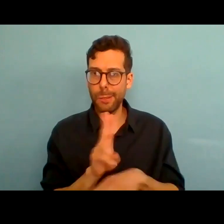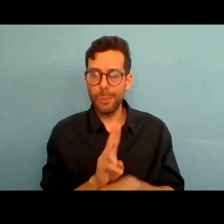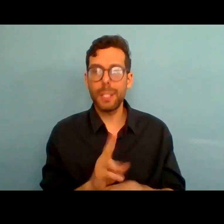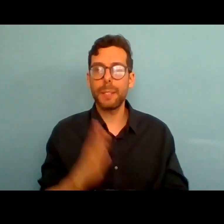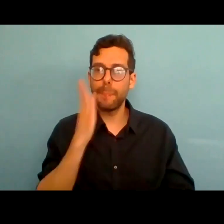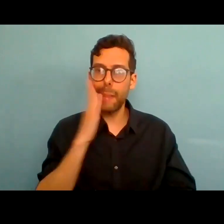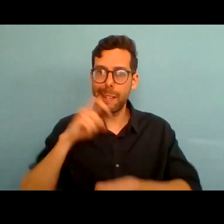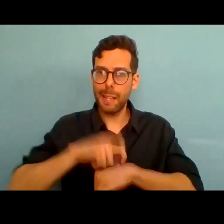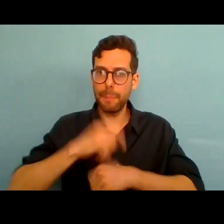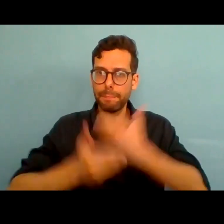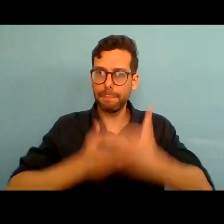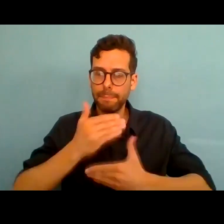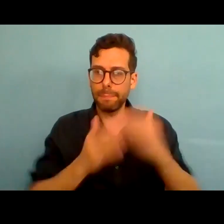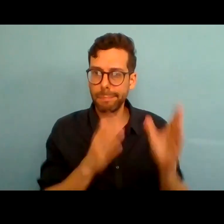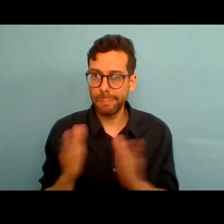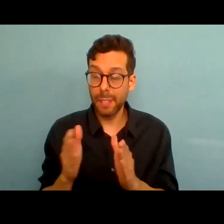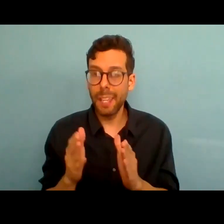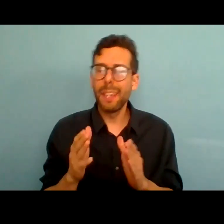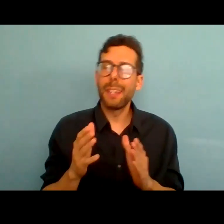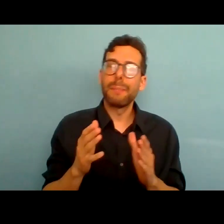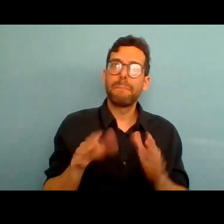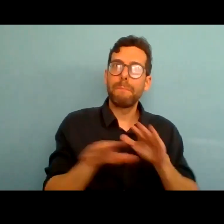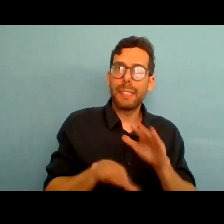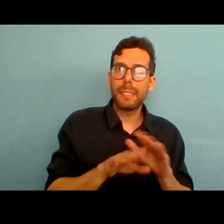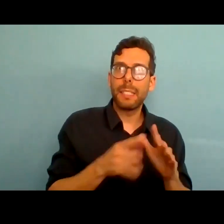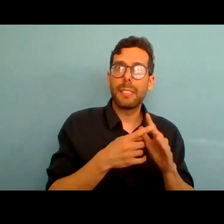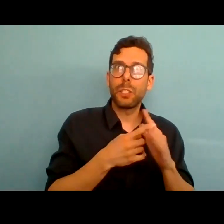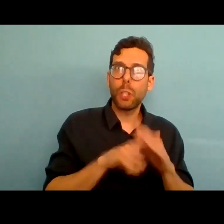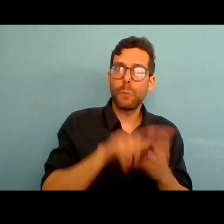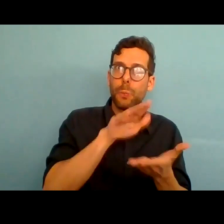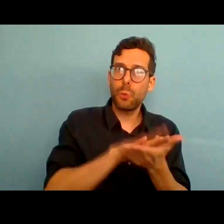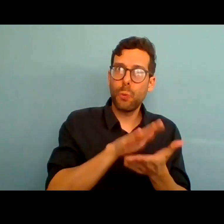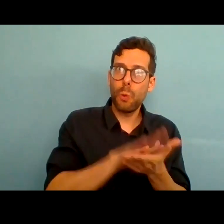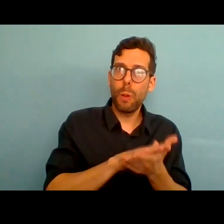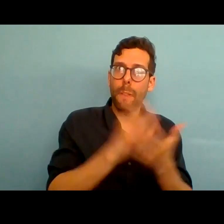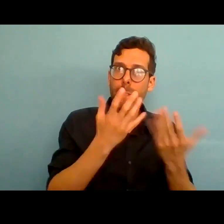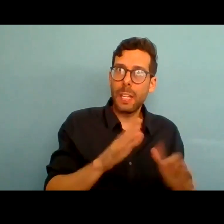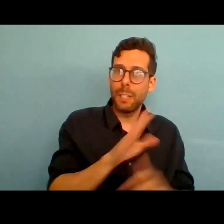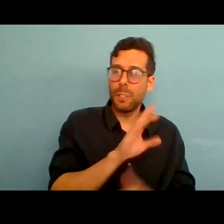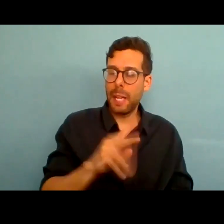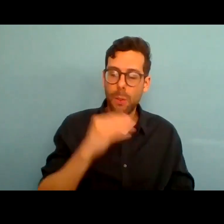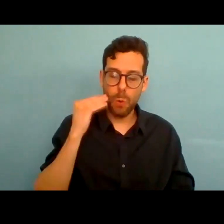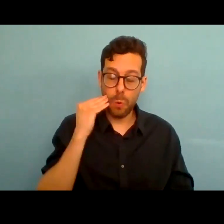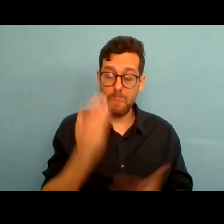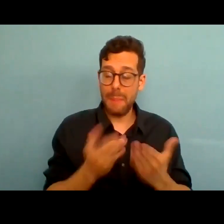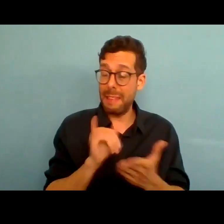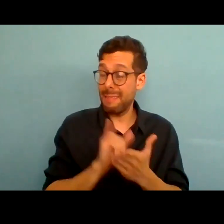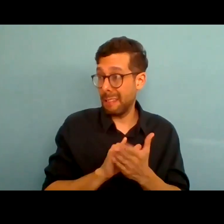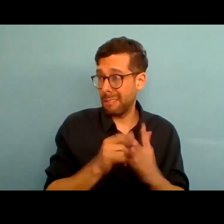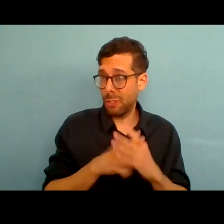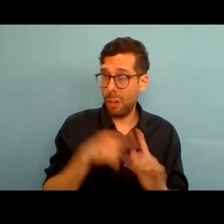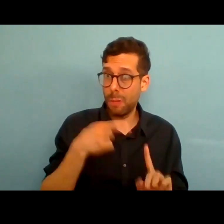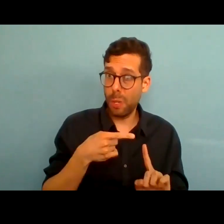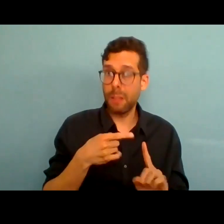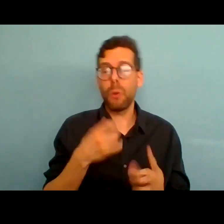from almost the time they get home from school, preschool therapy, whatever. So you could decide if that's the starting point or dinner. So those are kind of the